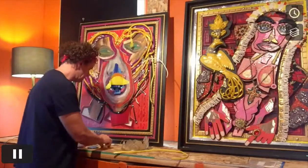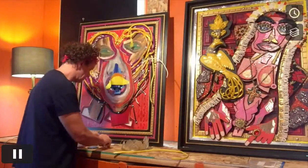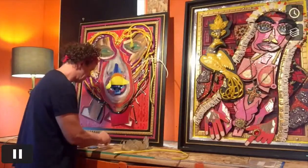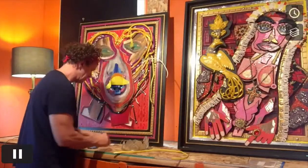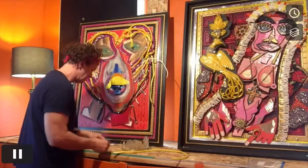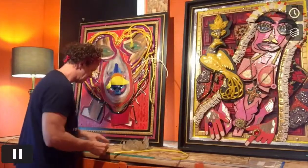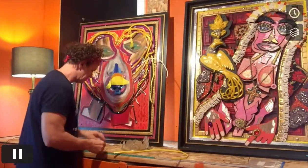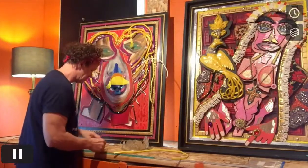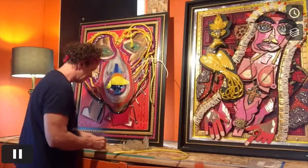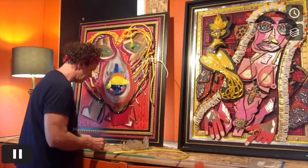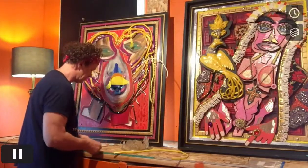Crying.